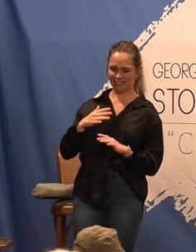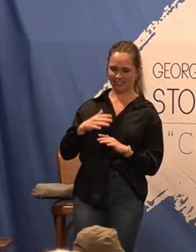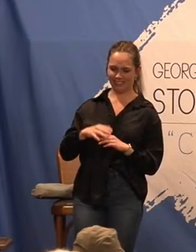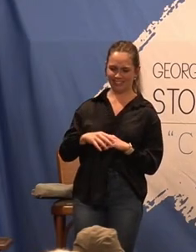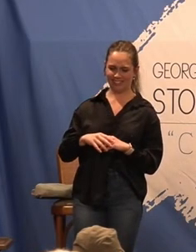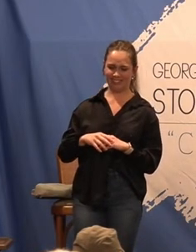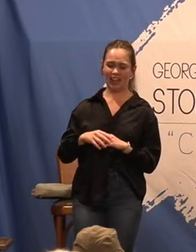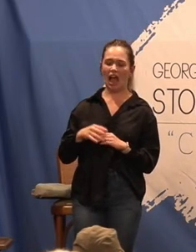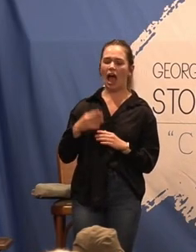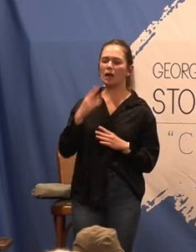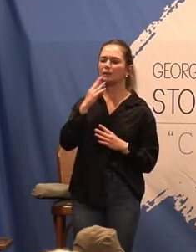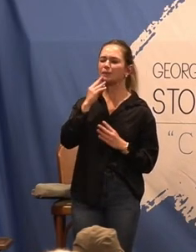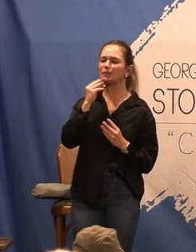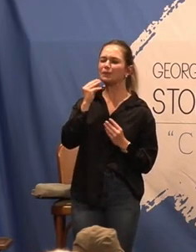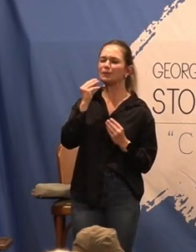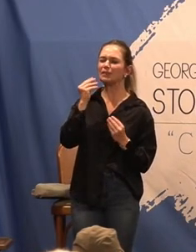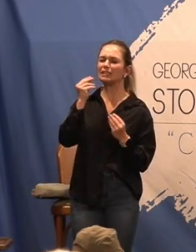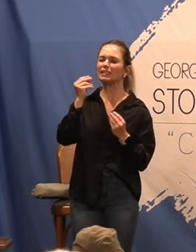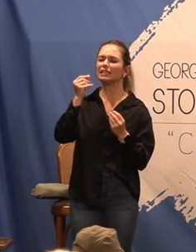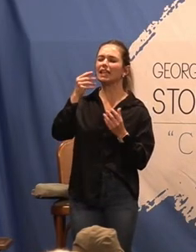Oh.